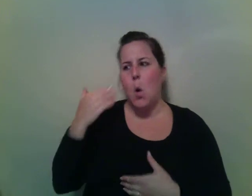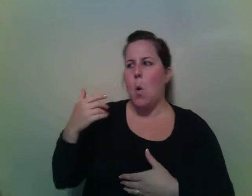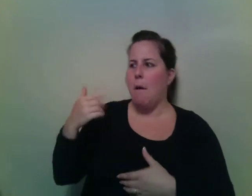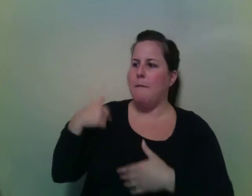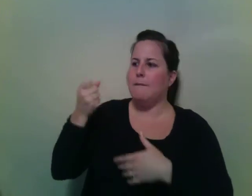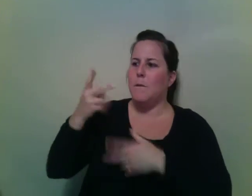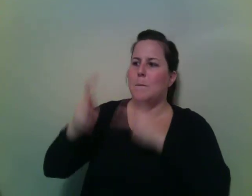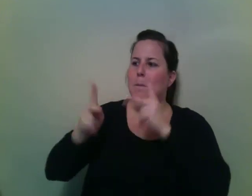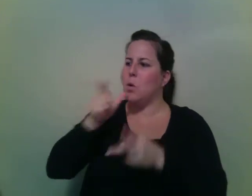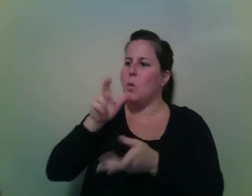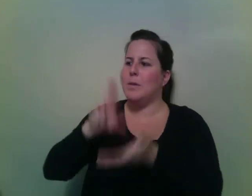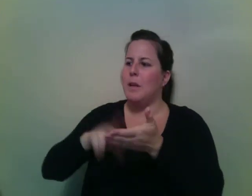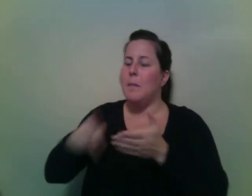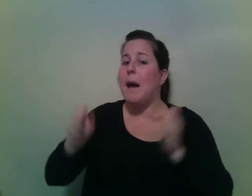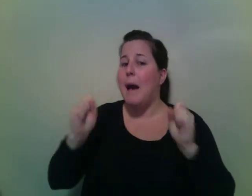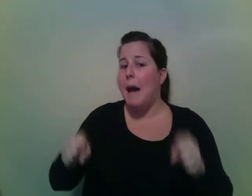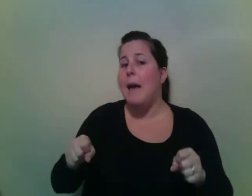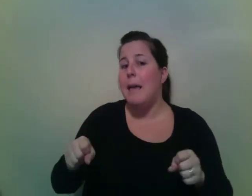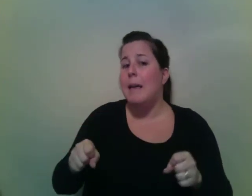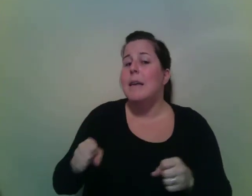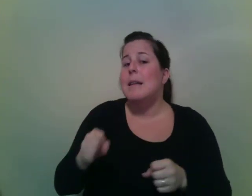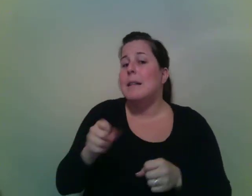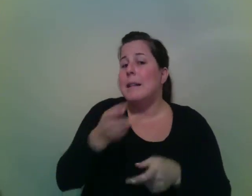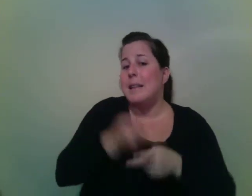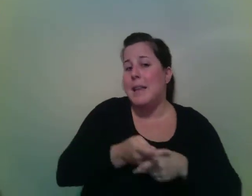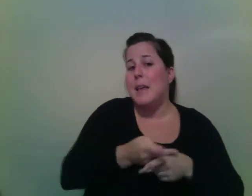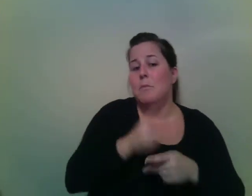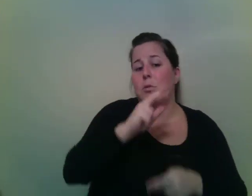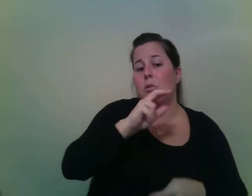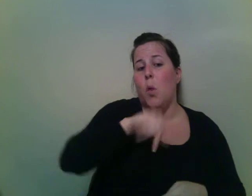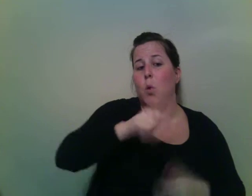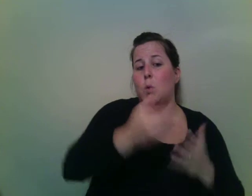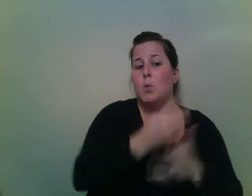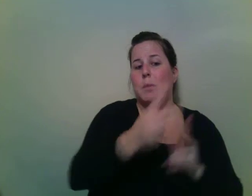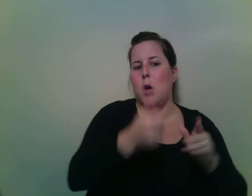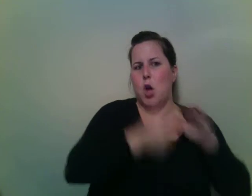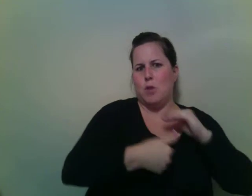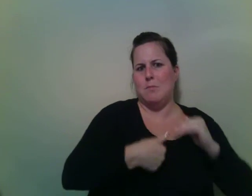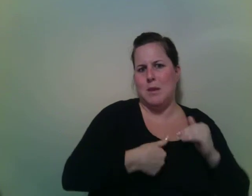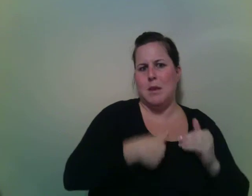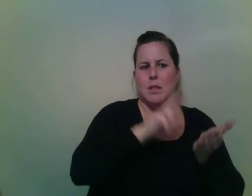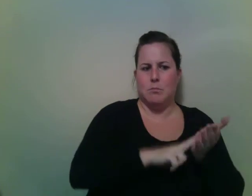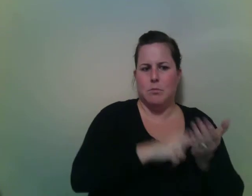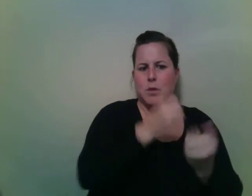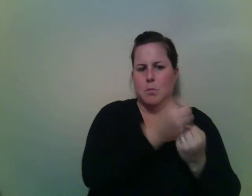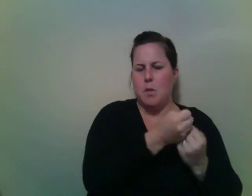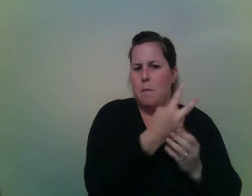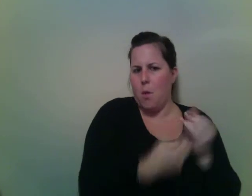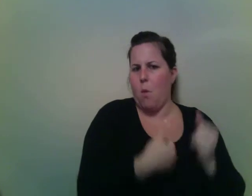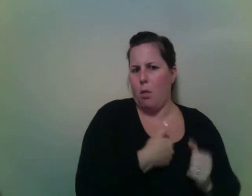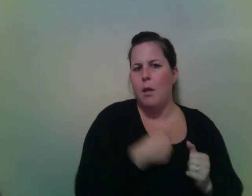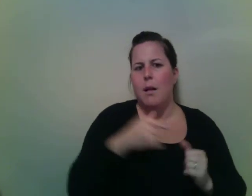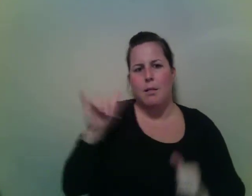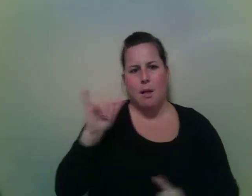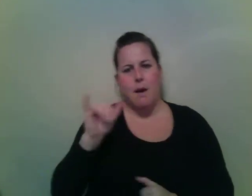I could choose to keep them directly under me. So I would be sponsoring them just like I'm sponsoring Betty and Max. And that would